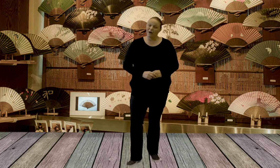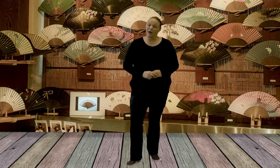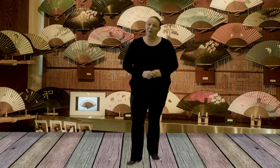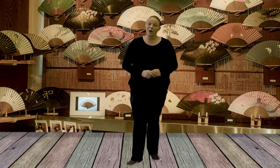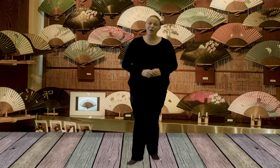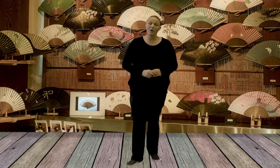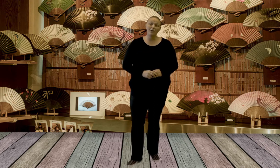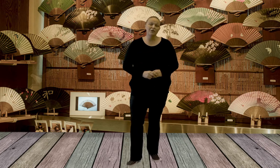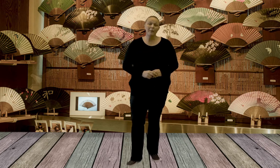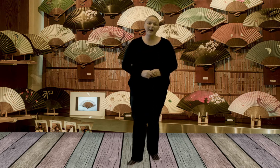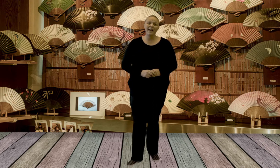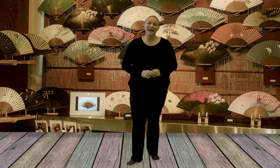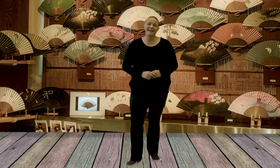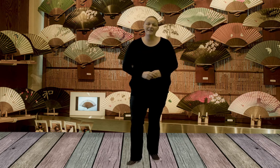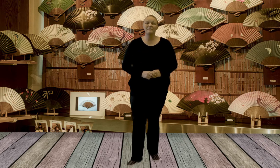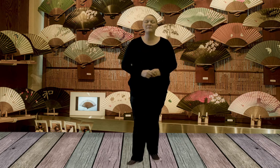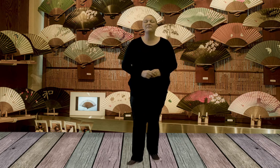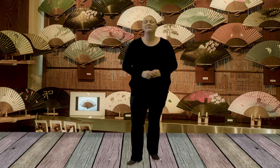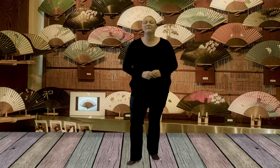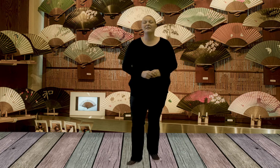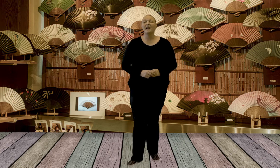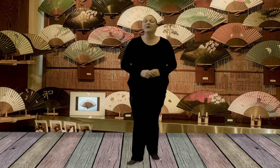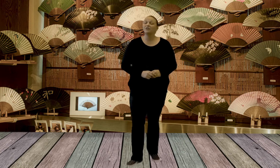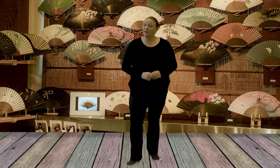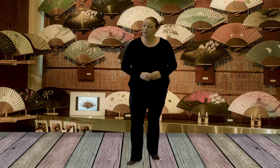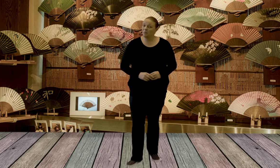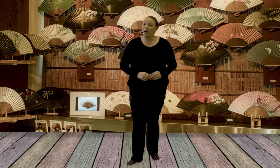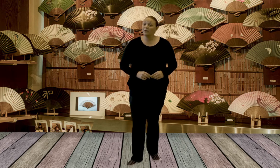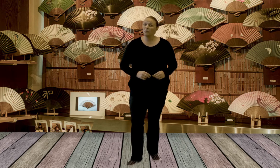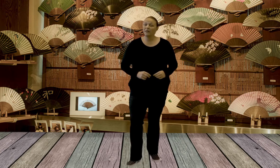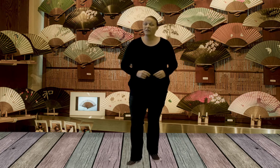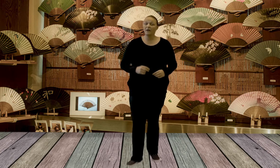from old Japan. She brought with her